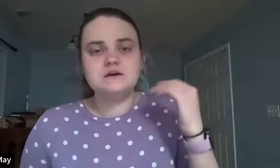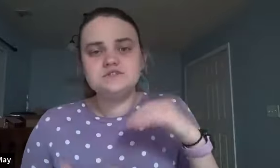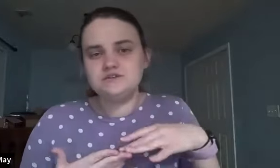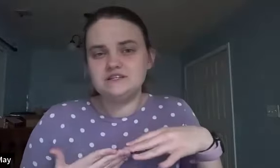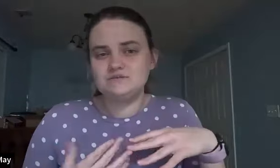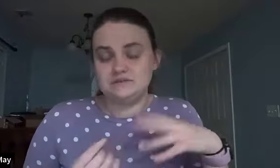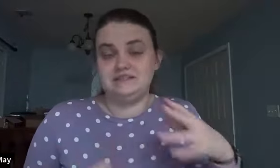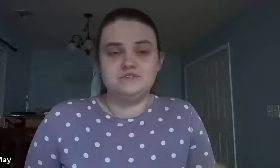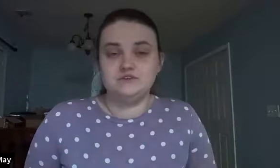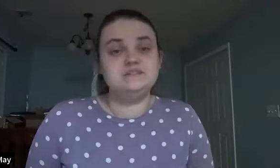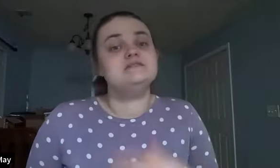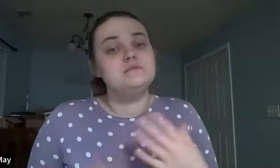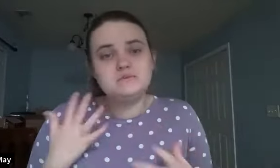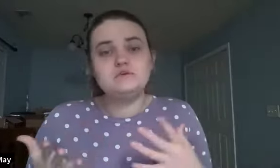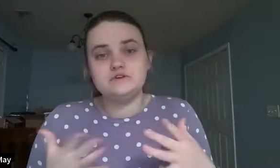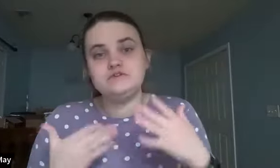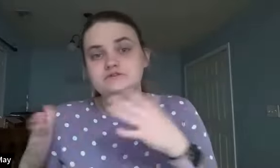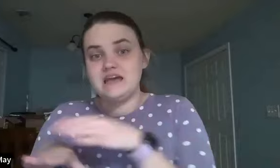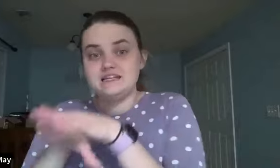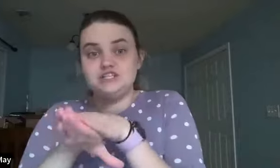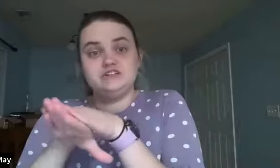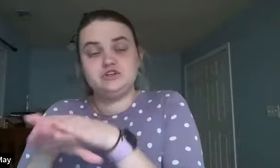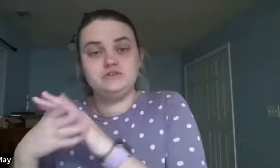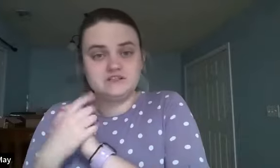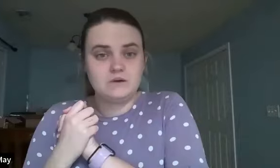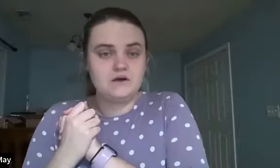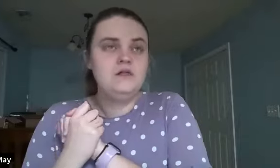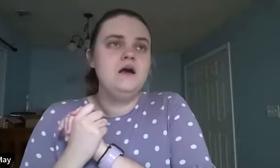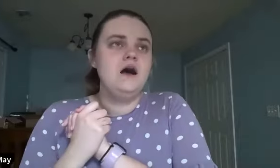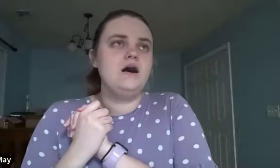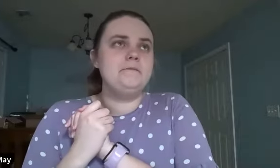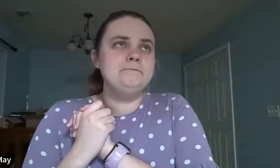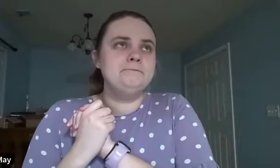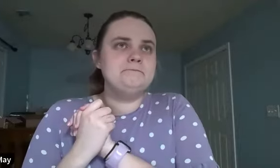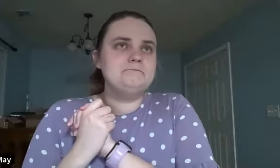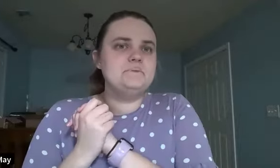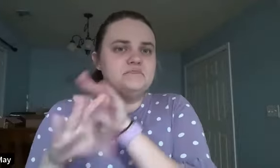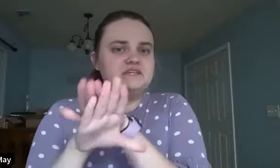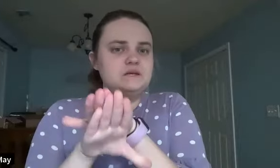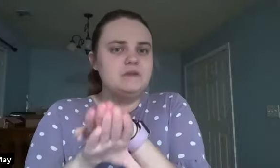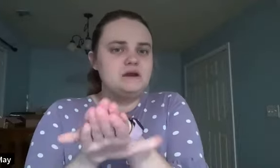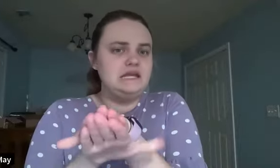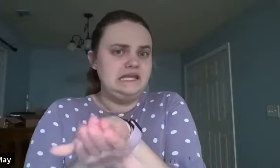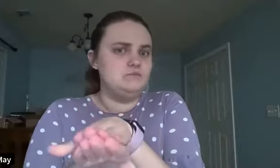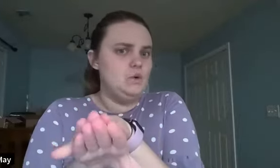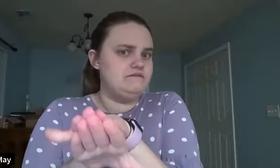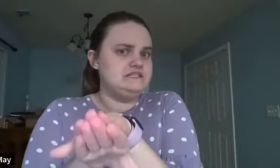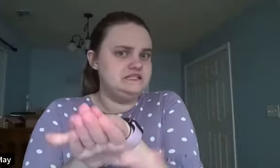Some people will use that as just a turtle as well. But this one in my mind is more of a sea